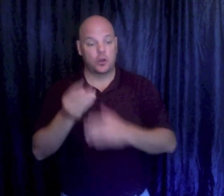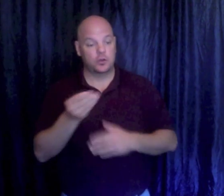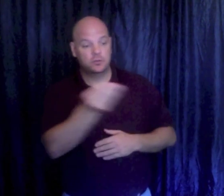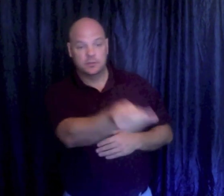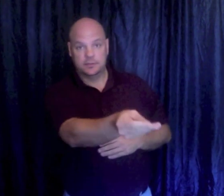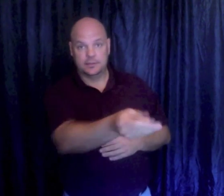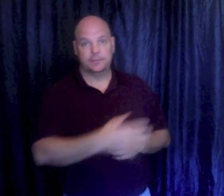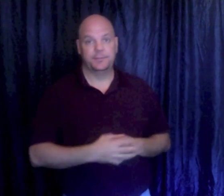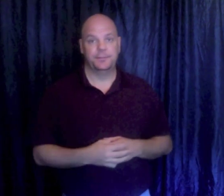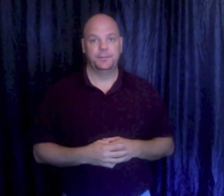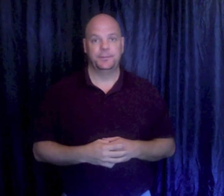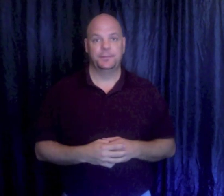probably say,